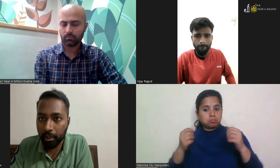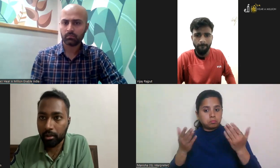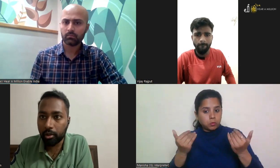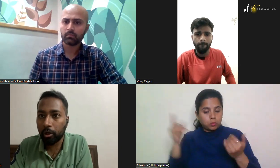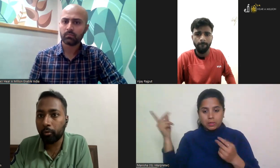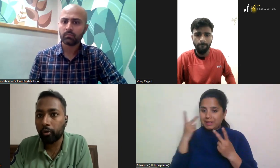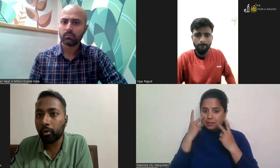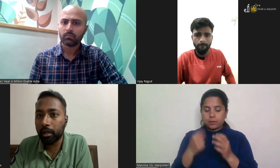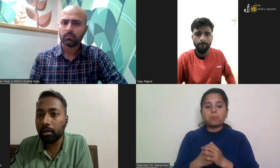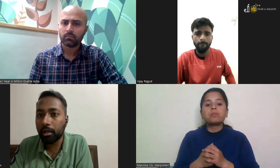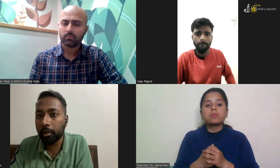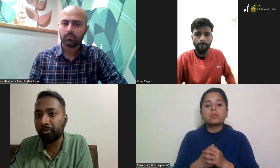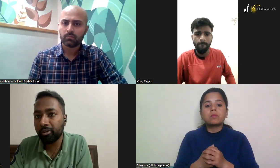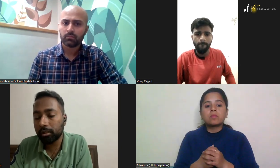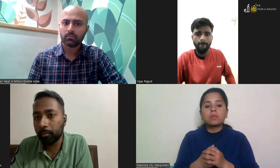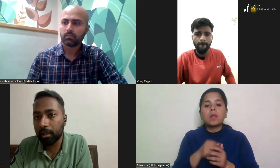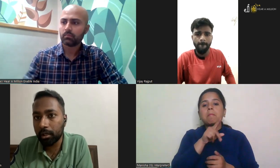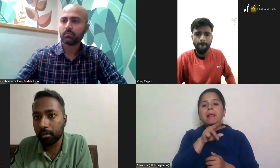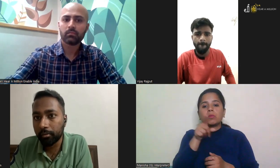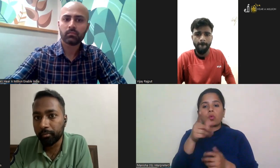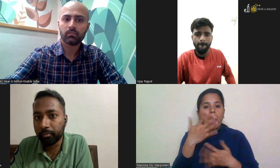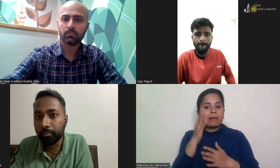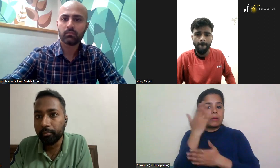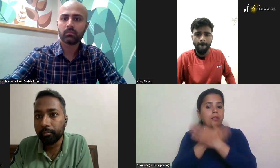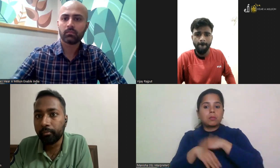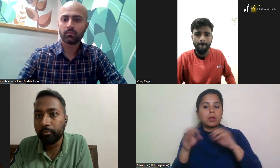I mean, you have no any type of disability.